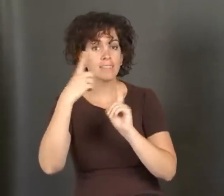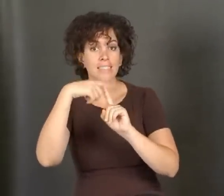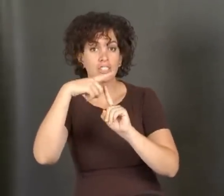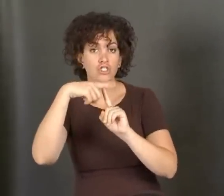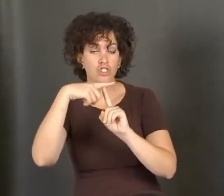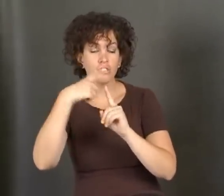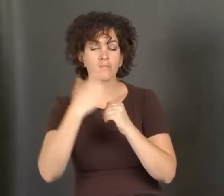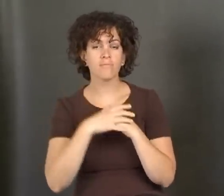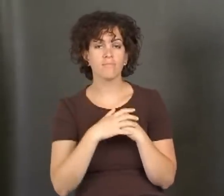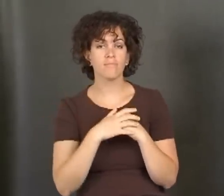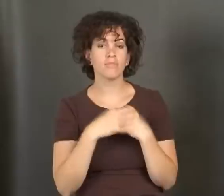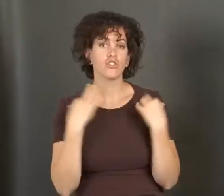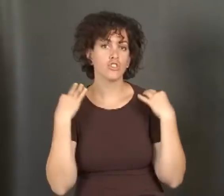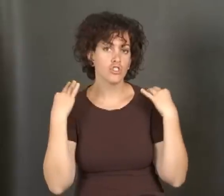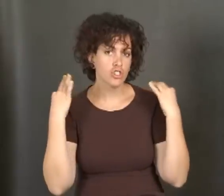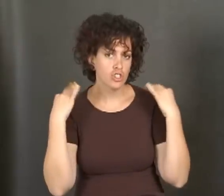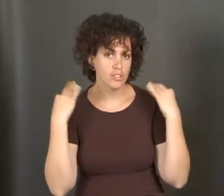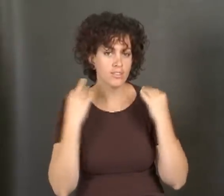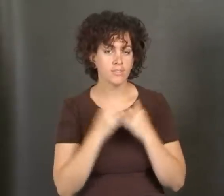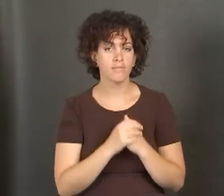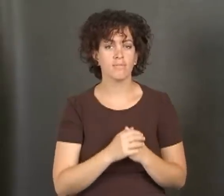You might even add if something's a t-shirt.